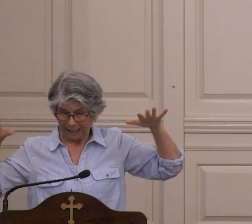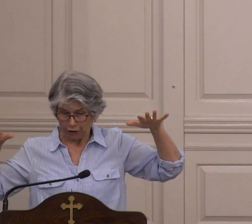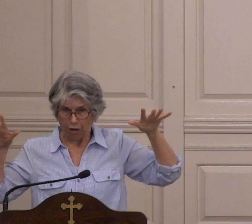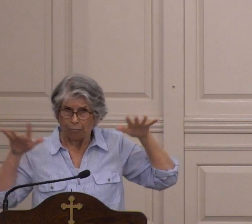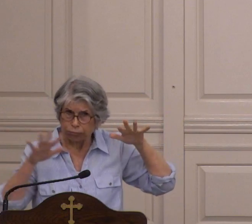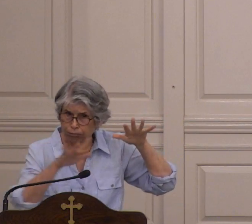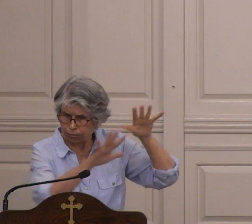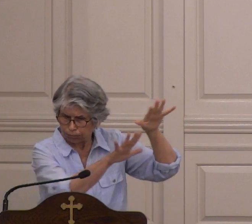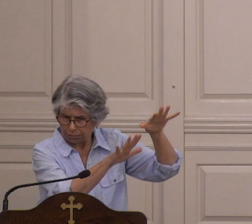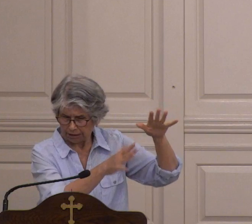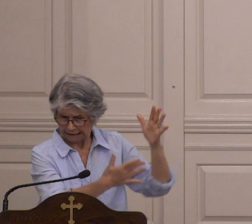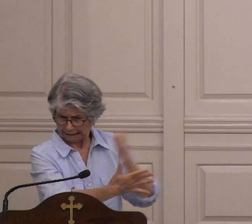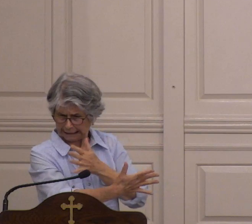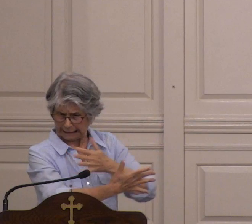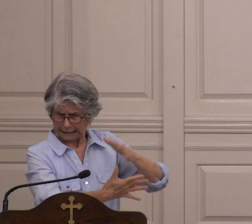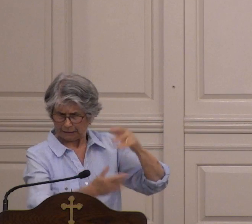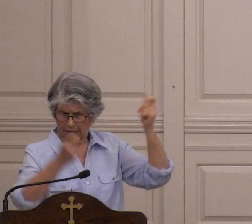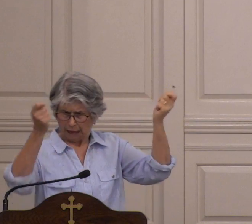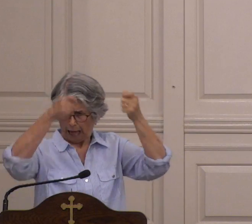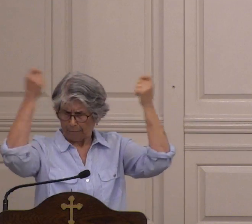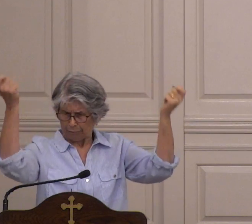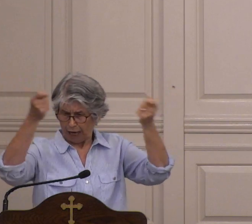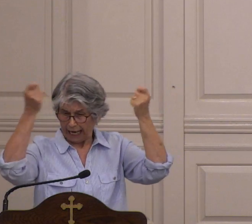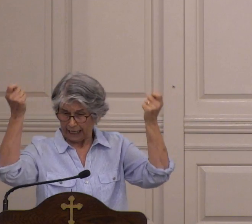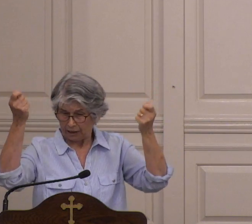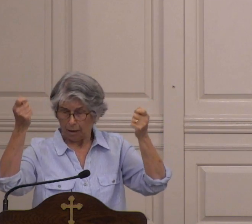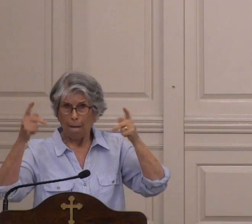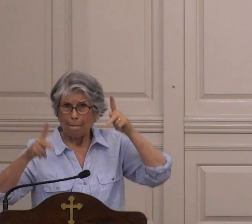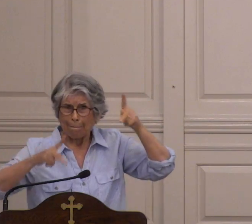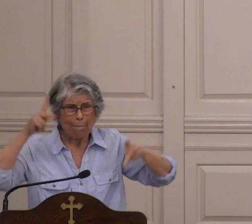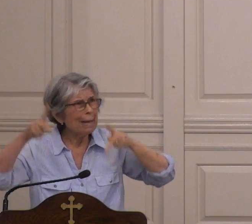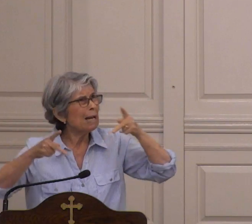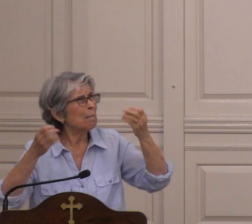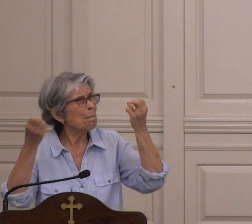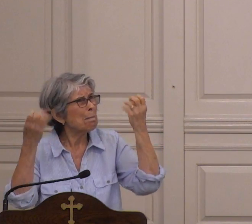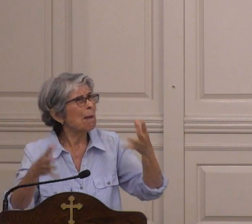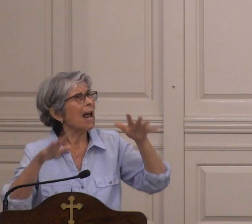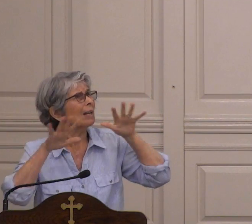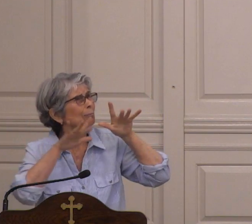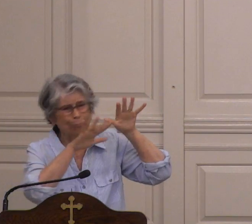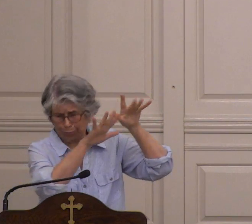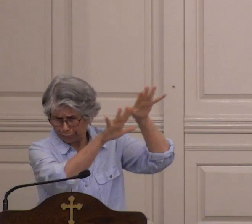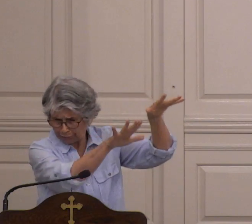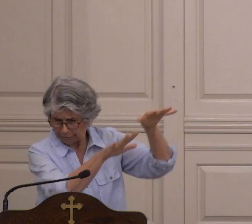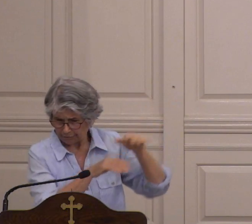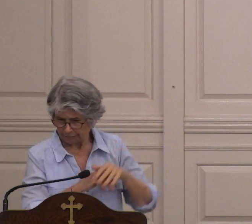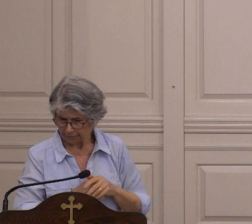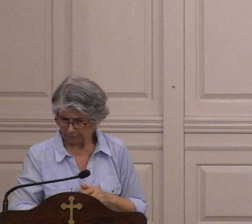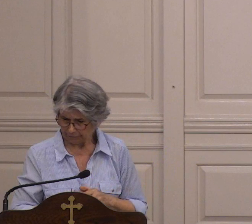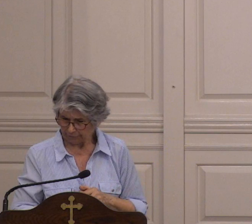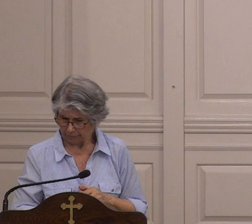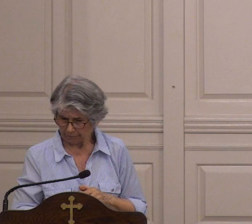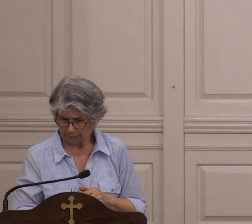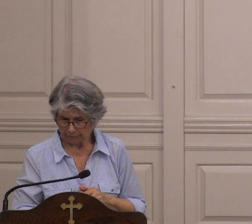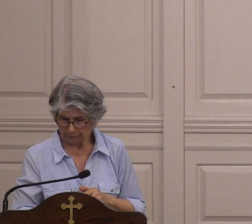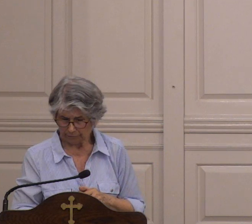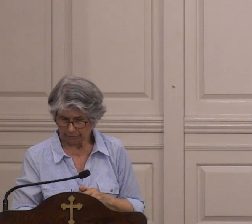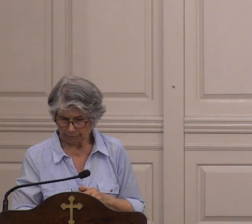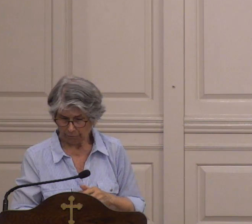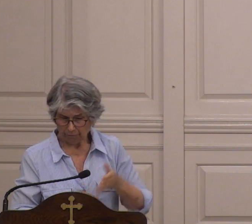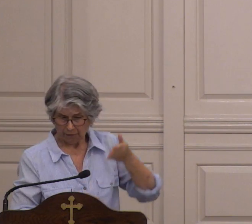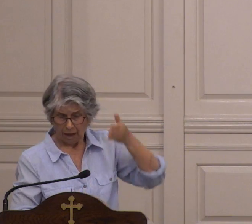and countless angels in festal gathering, and the assembly of the firstborn enrolled in